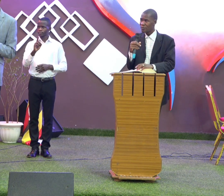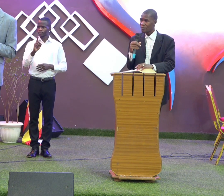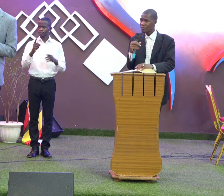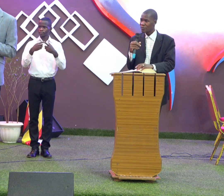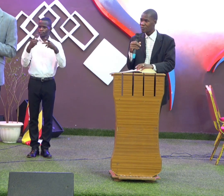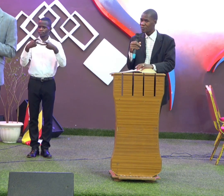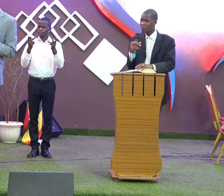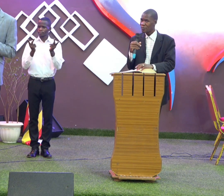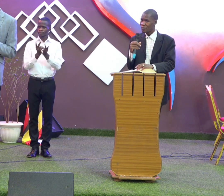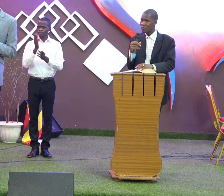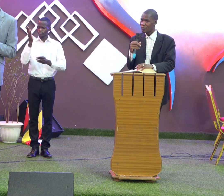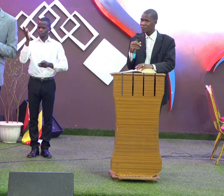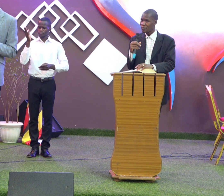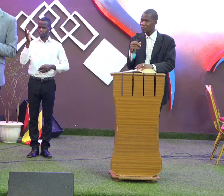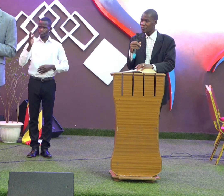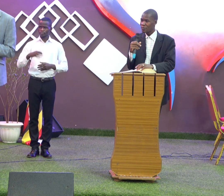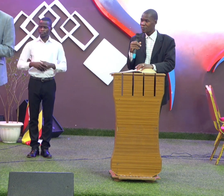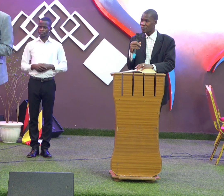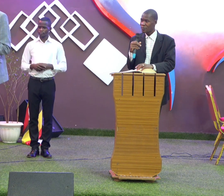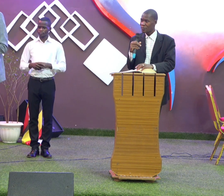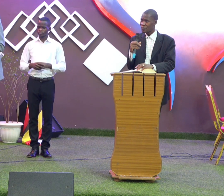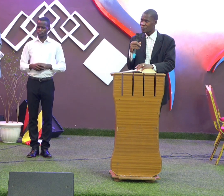Ngoise ngagenda.